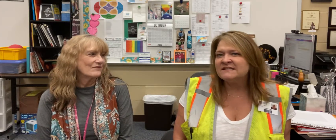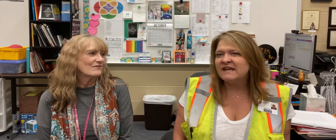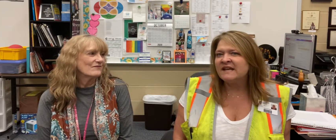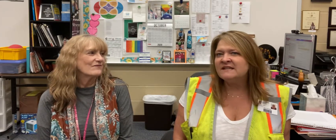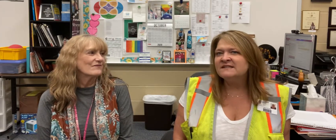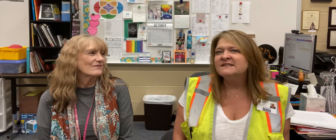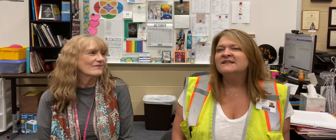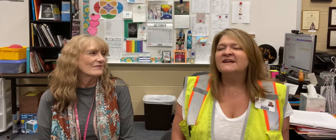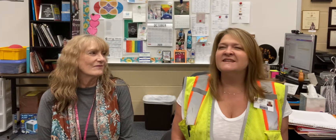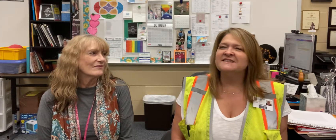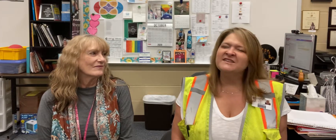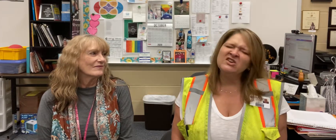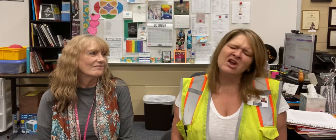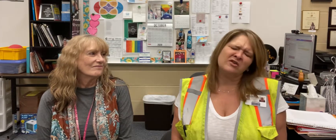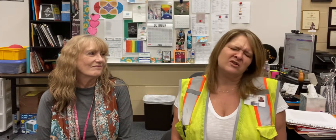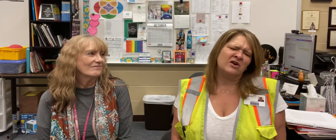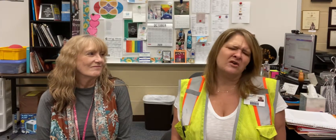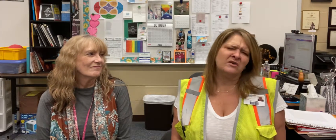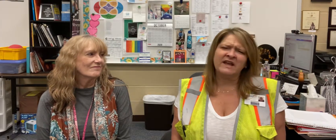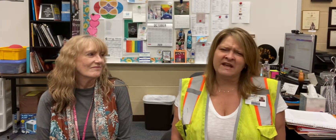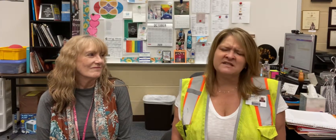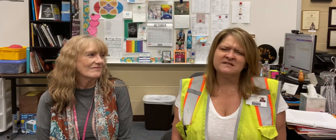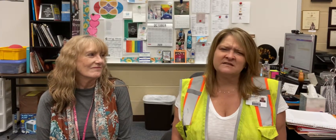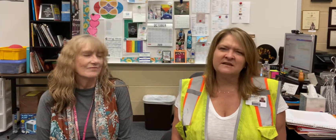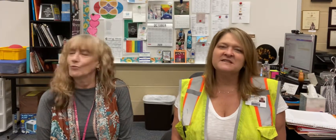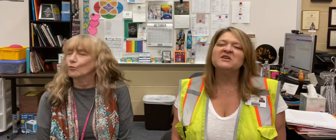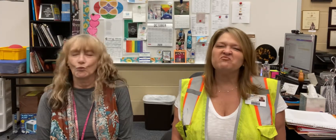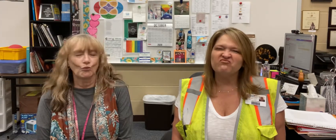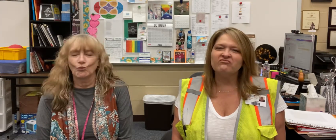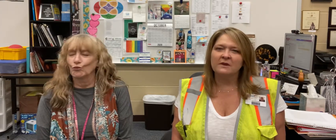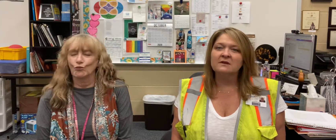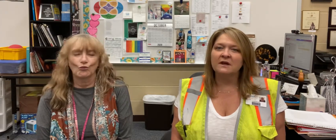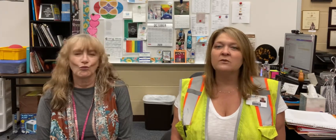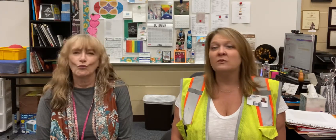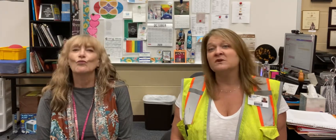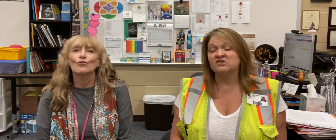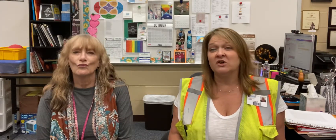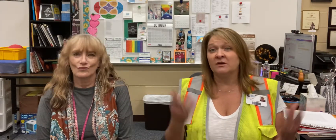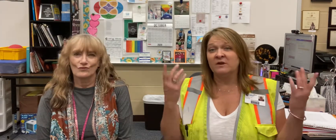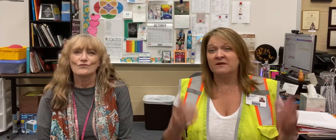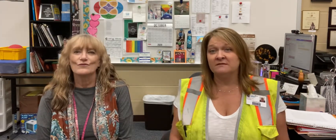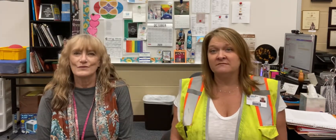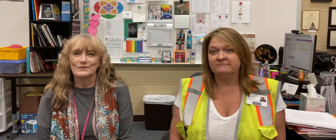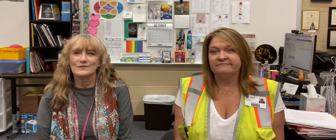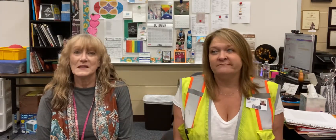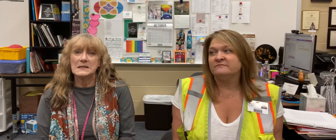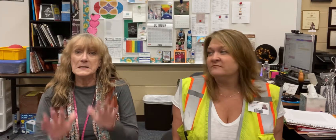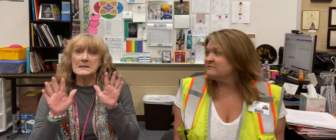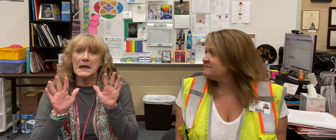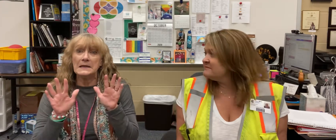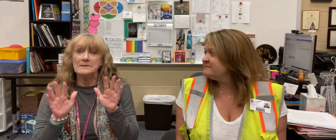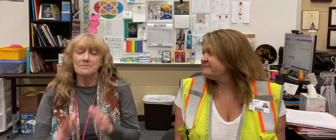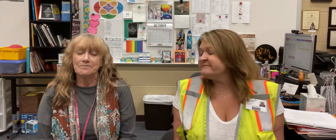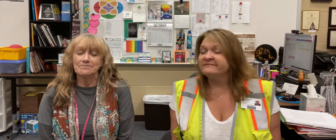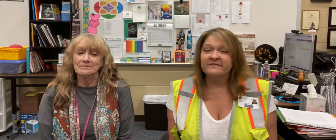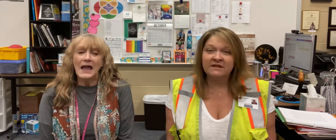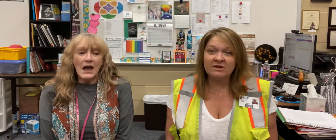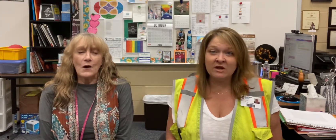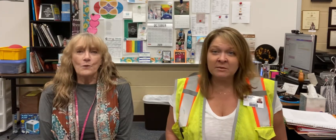9 to 10. And they said, no, 8. And I said, okay, well, we're starting week 10. Incredible. We